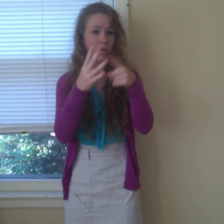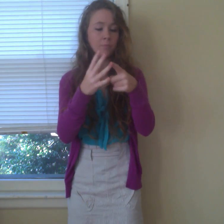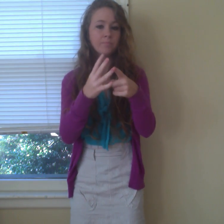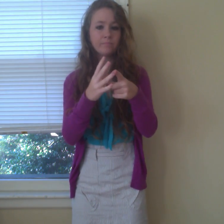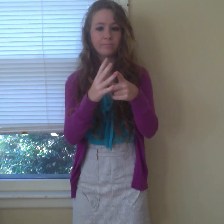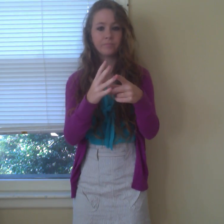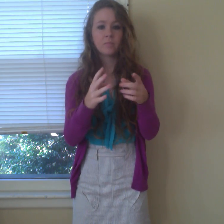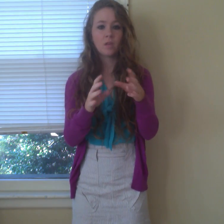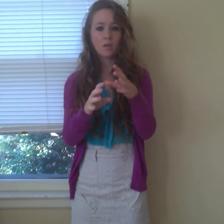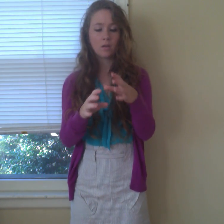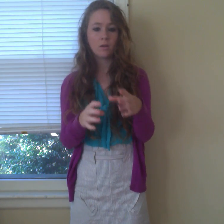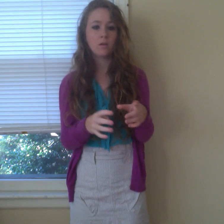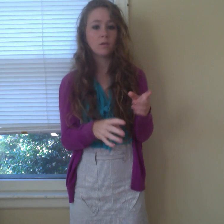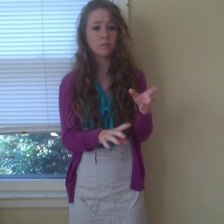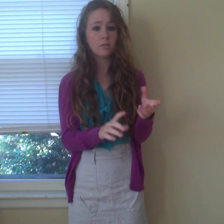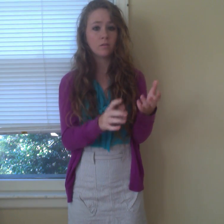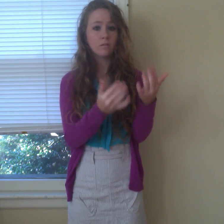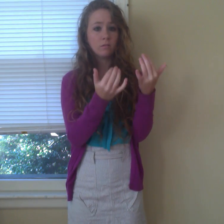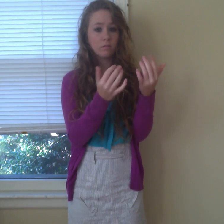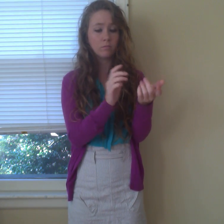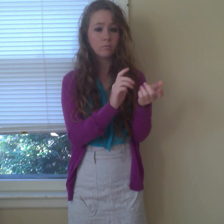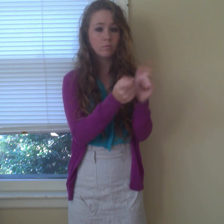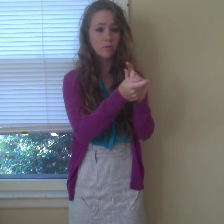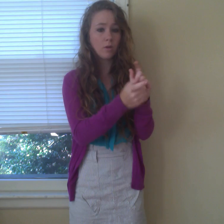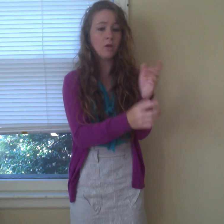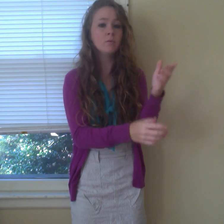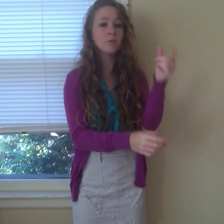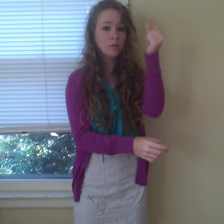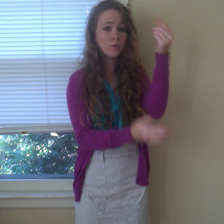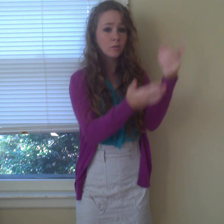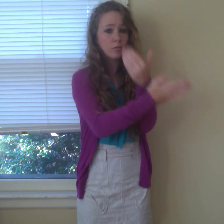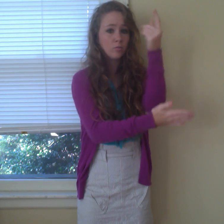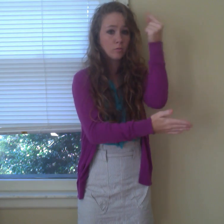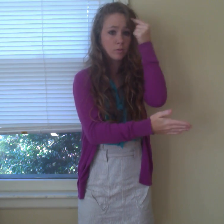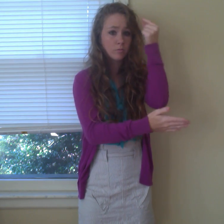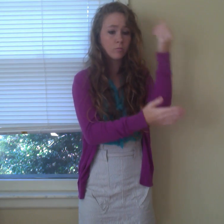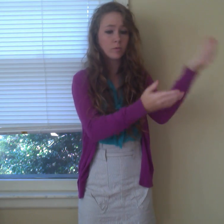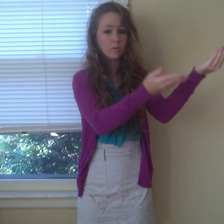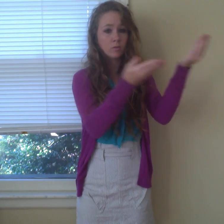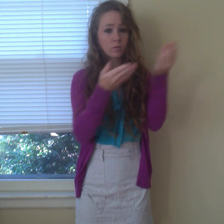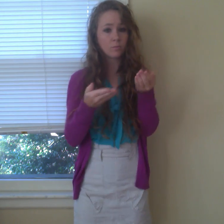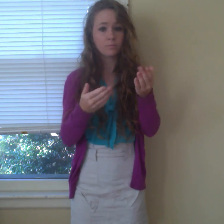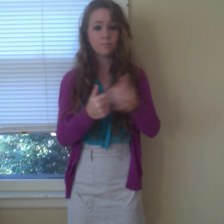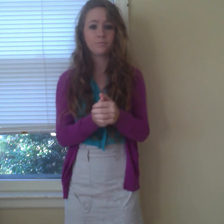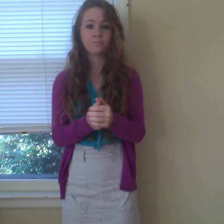well. The word democracy comes from two Greek words, demos, meaning people, and